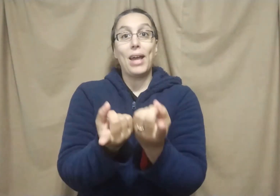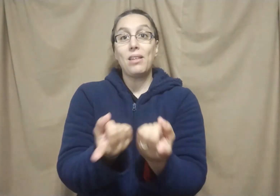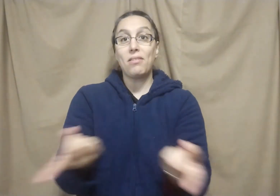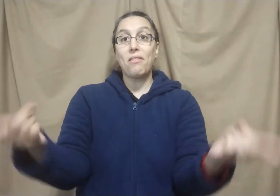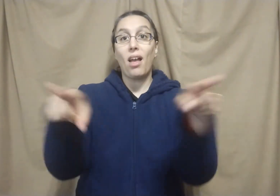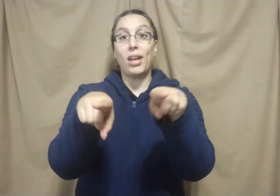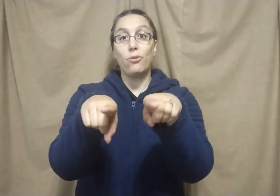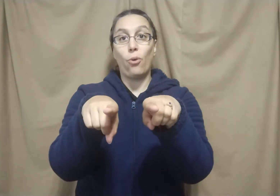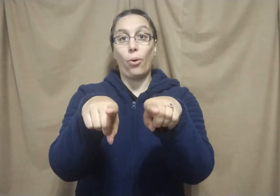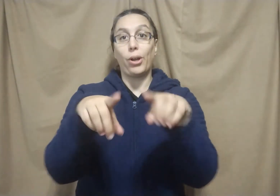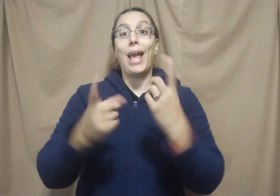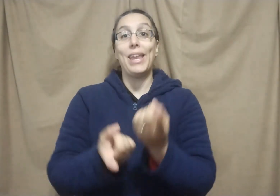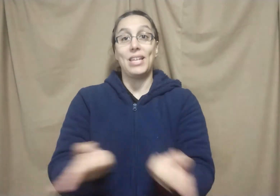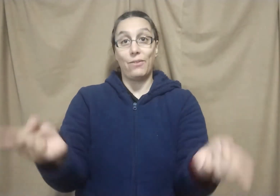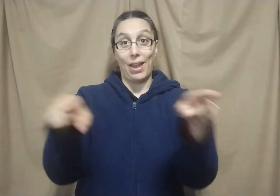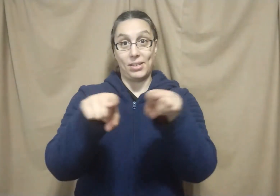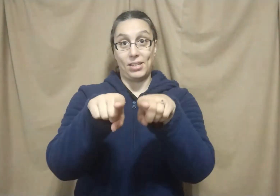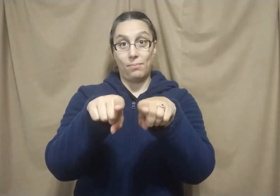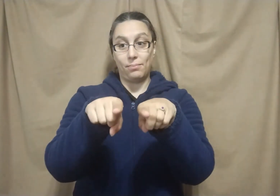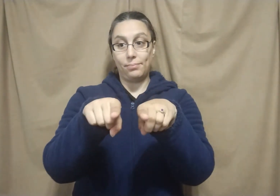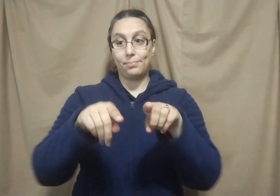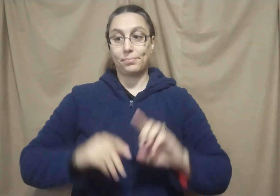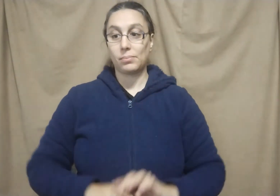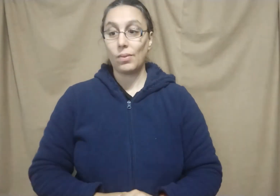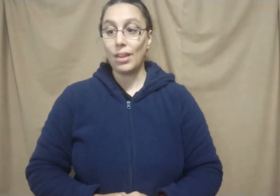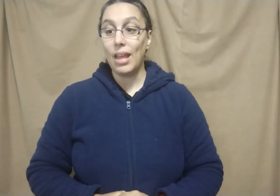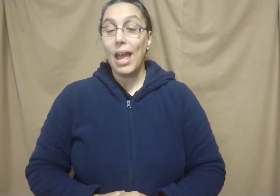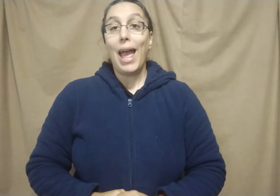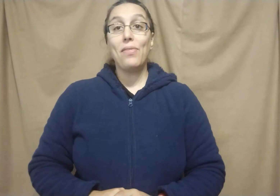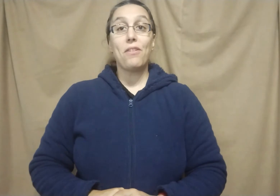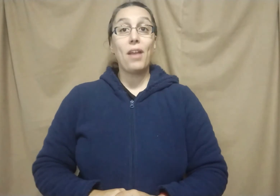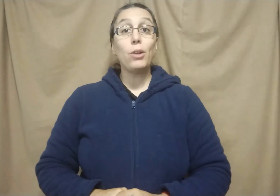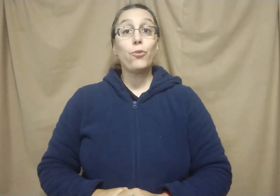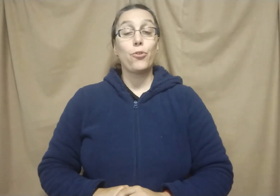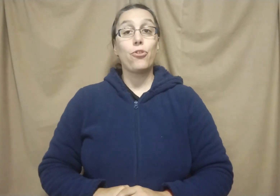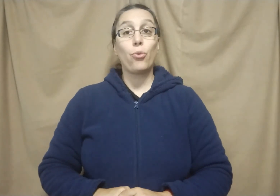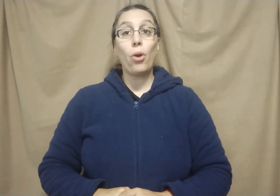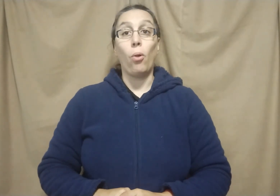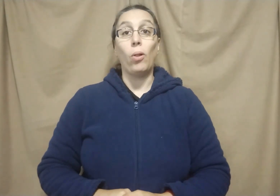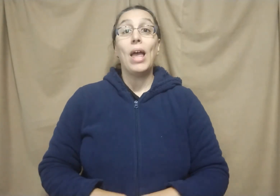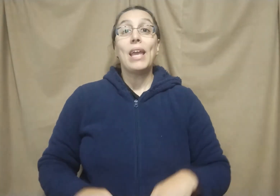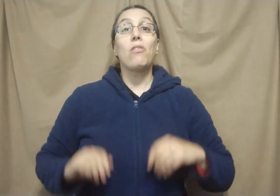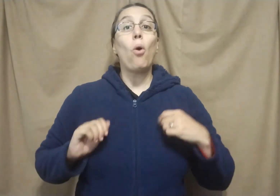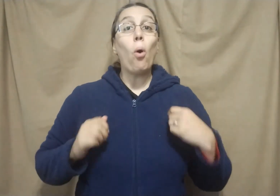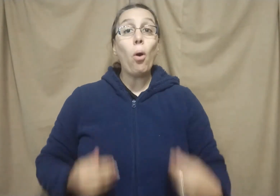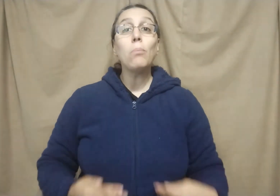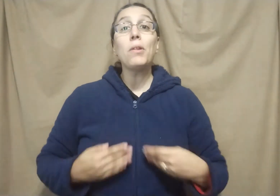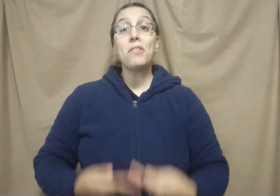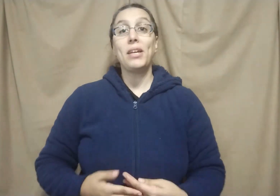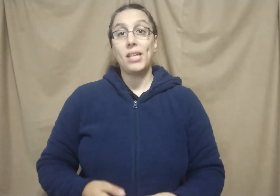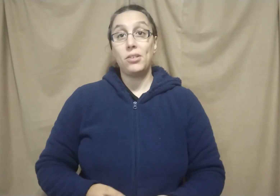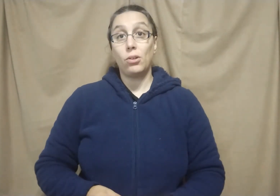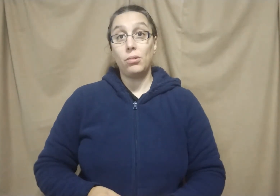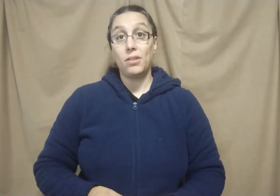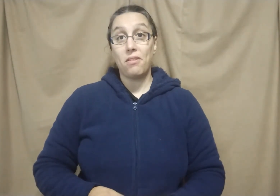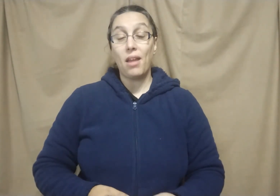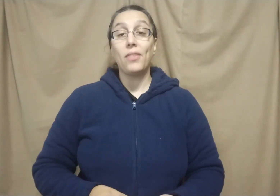is the sign for an event. And the sign for scroll is almost identical to the sign that